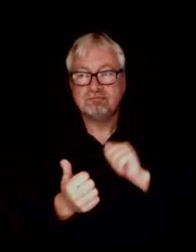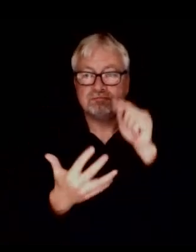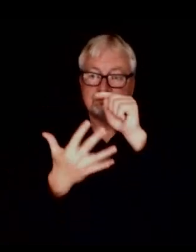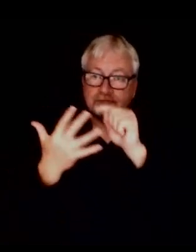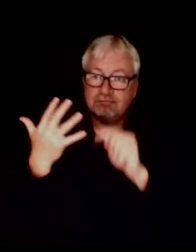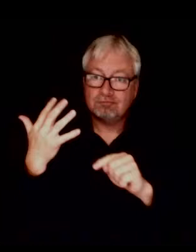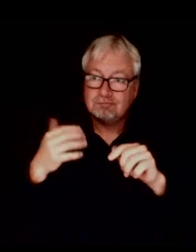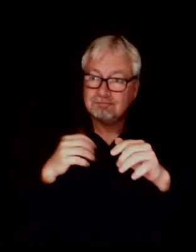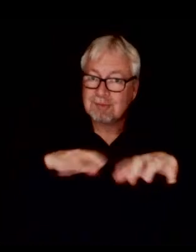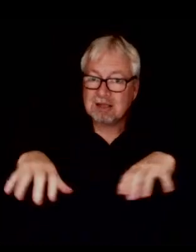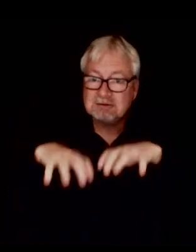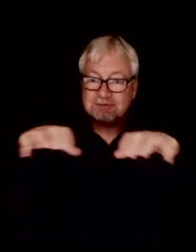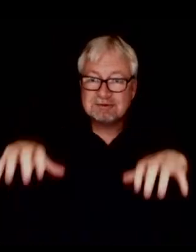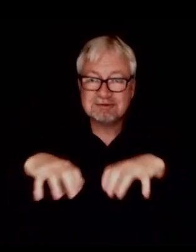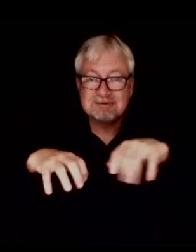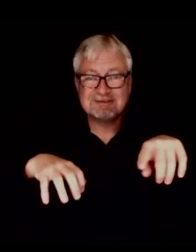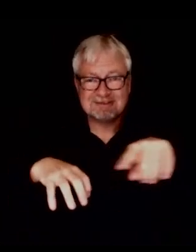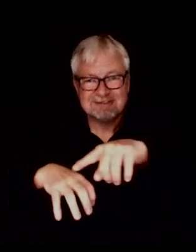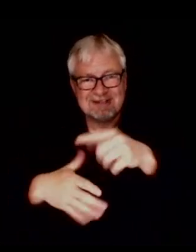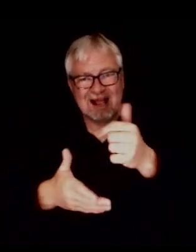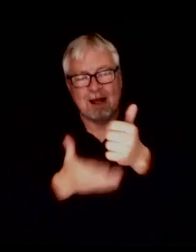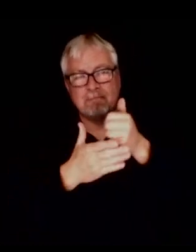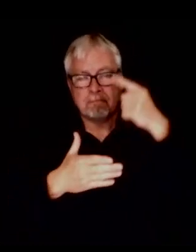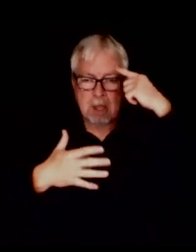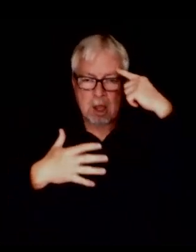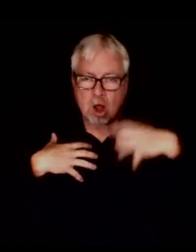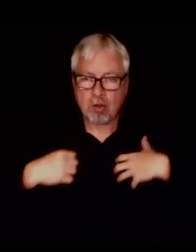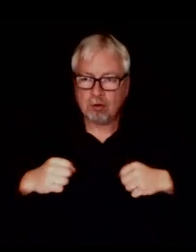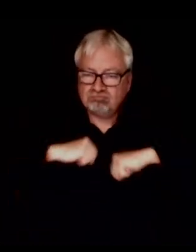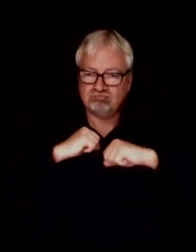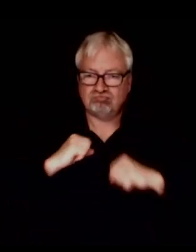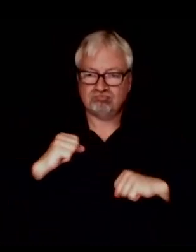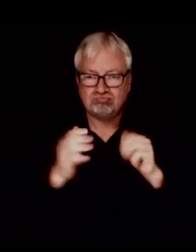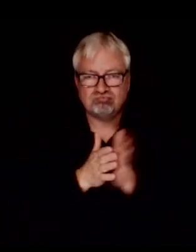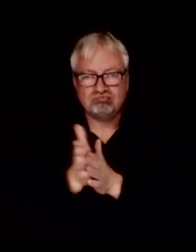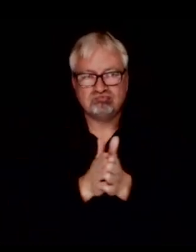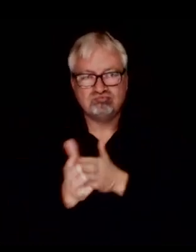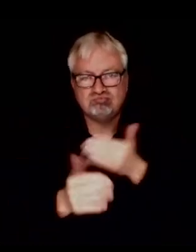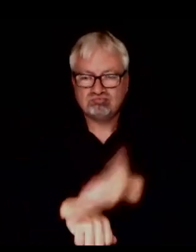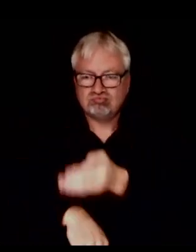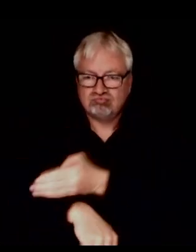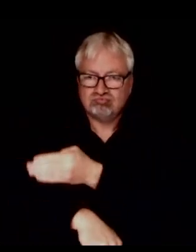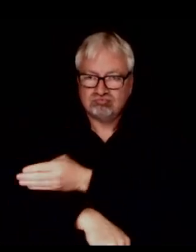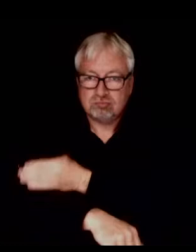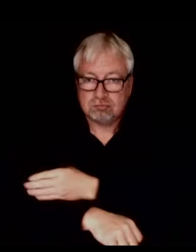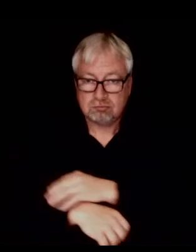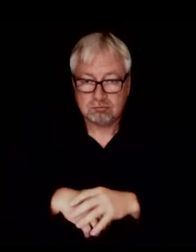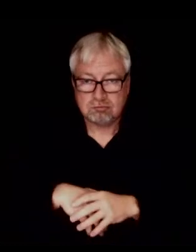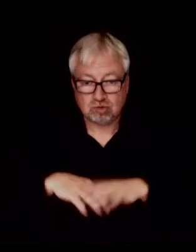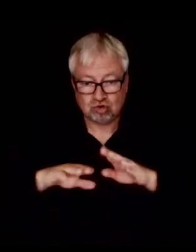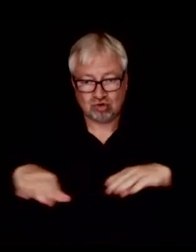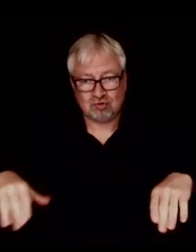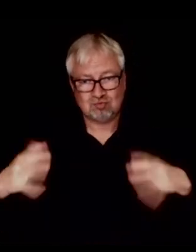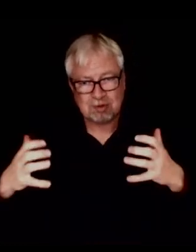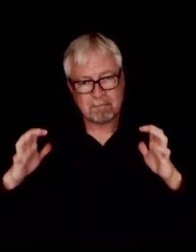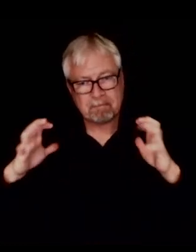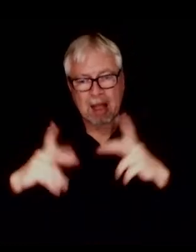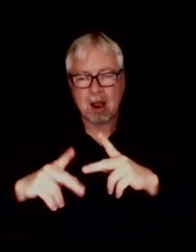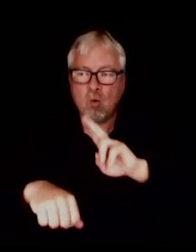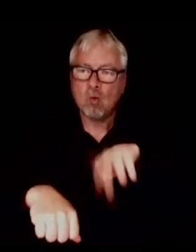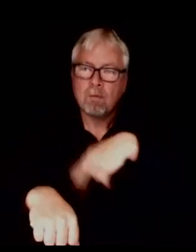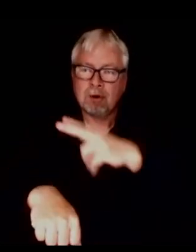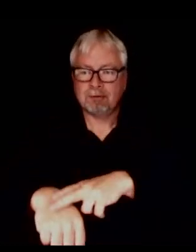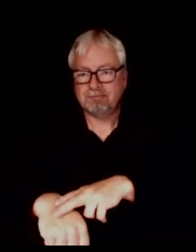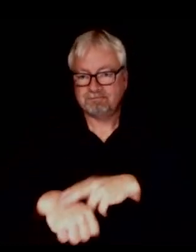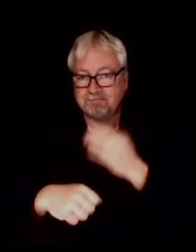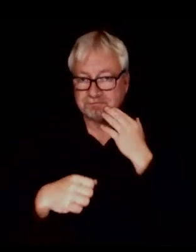As children have returned to normal activities, as I and Commissioner Malcolm mentioned previously, rates of hospitalization